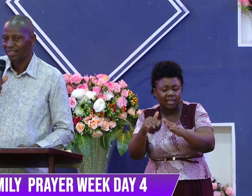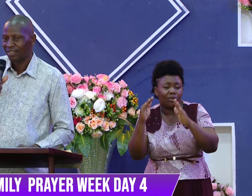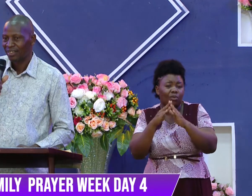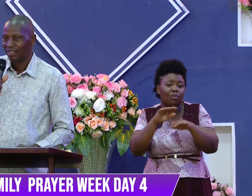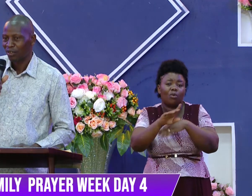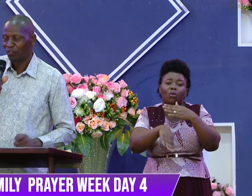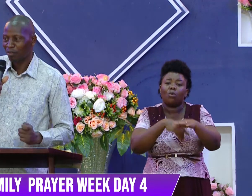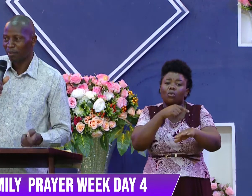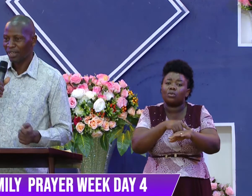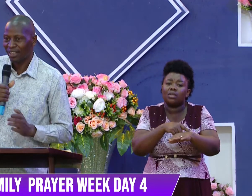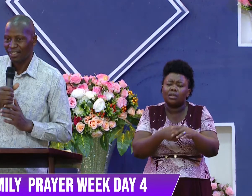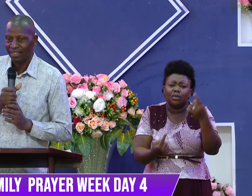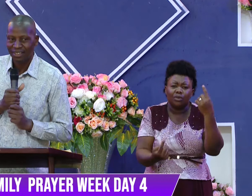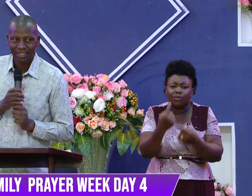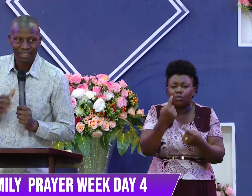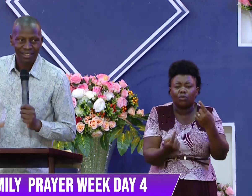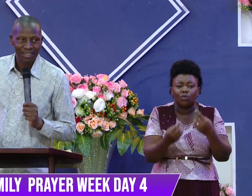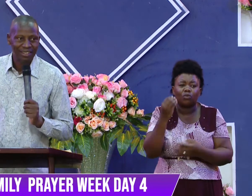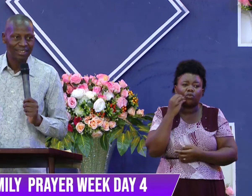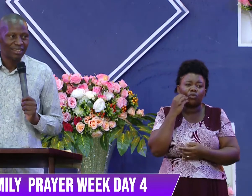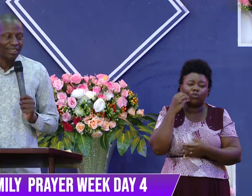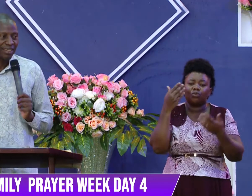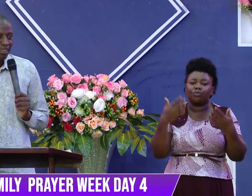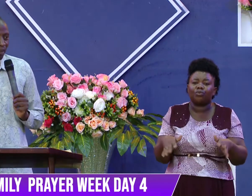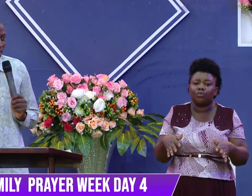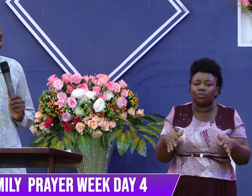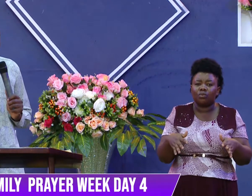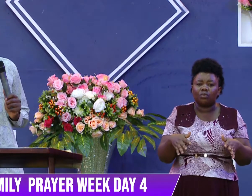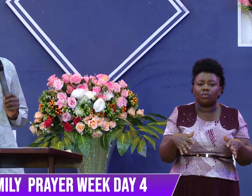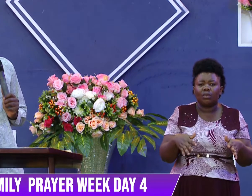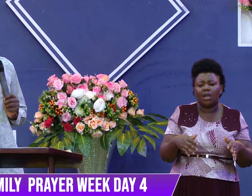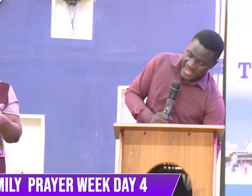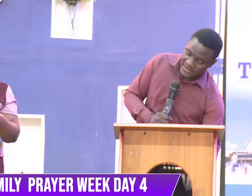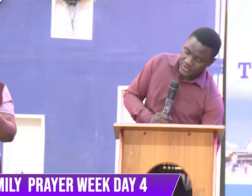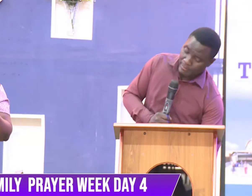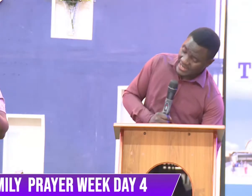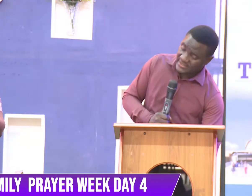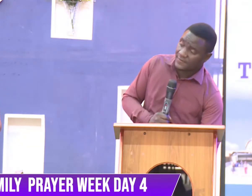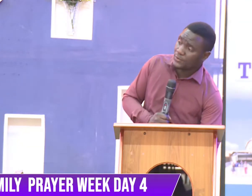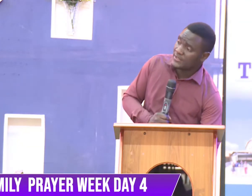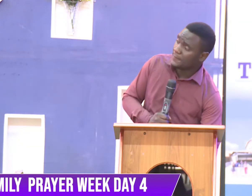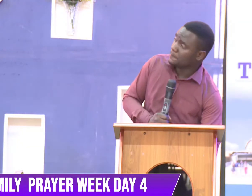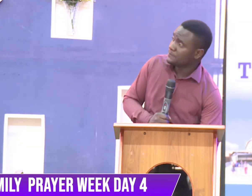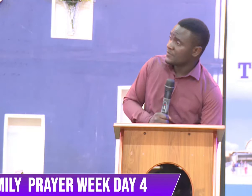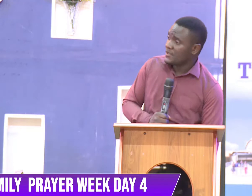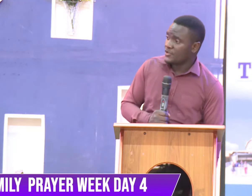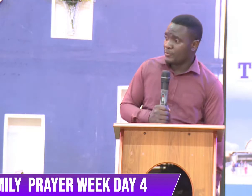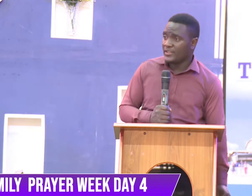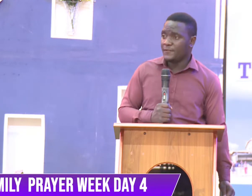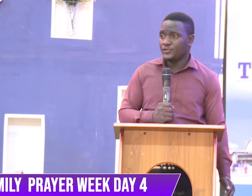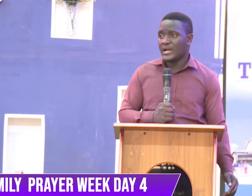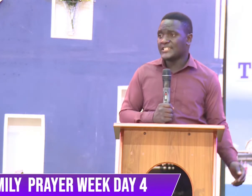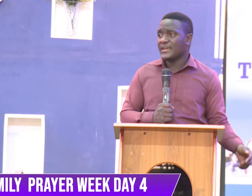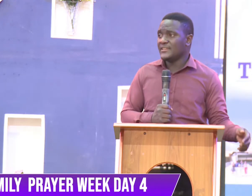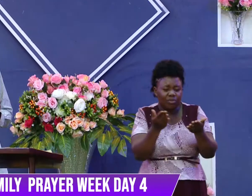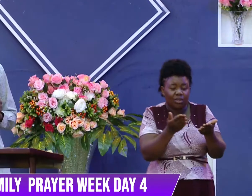the whole day, ofumbye emmere, you've cooked food, mmere neewunya, and you burnt the food, ogiretera omwami wo, you brought